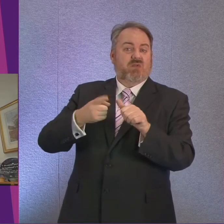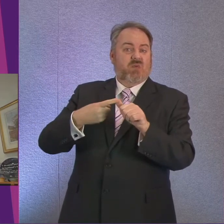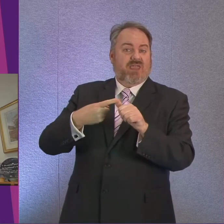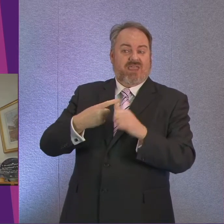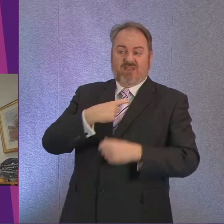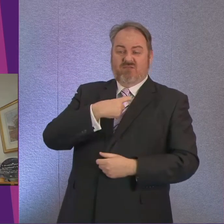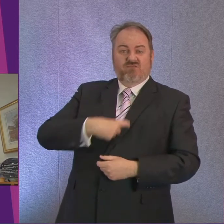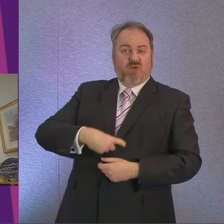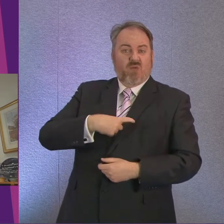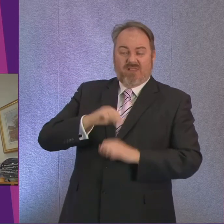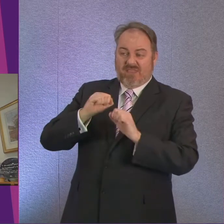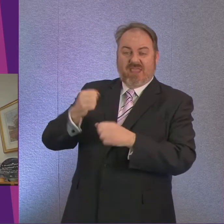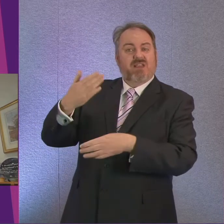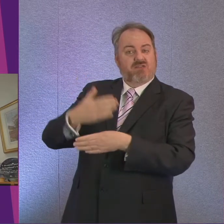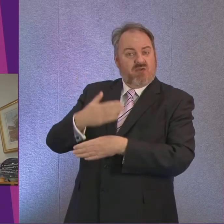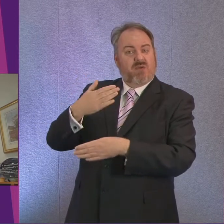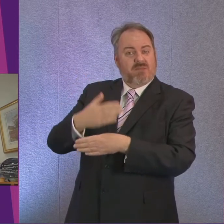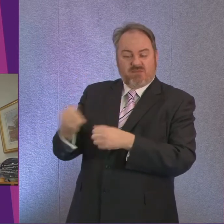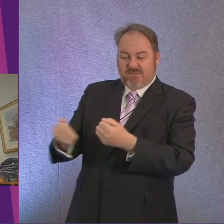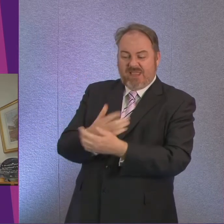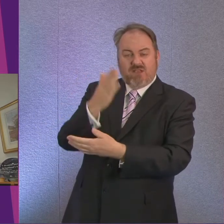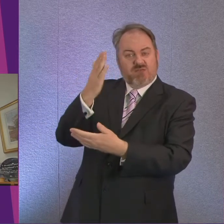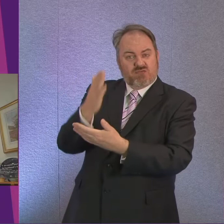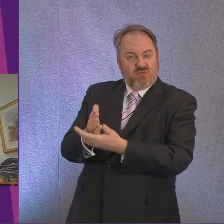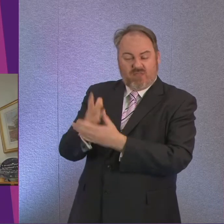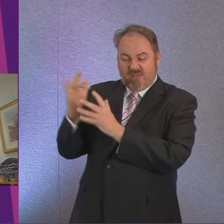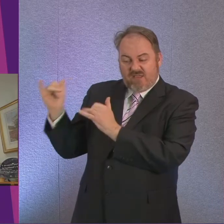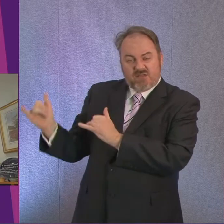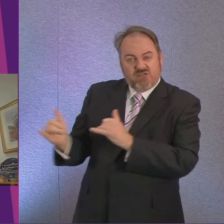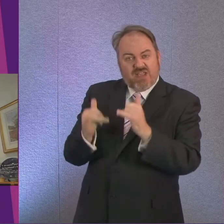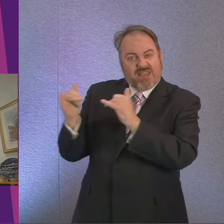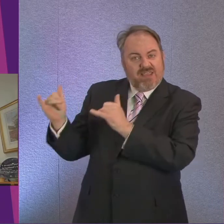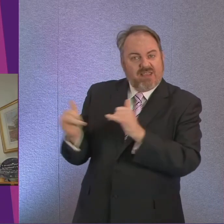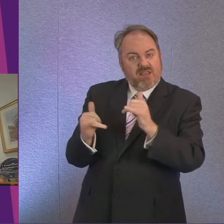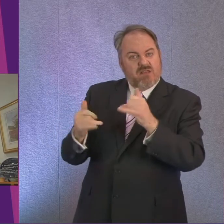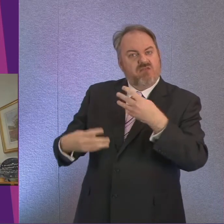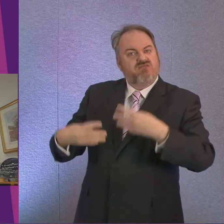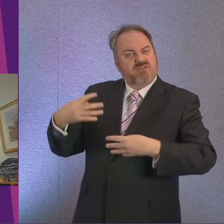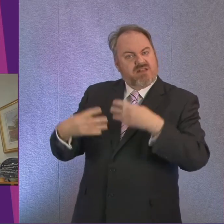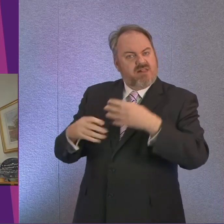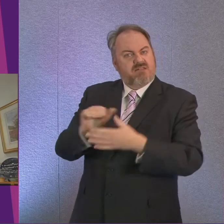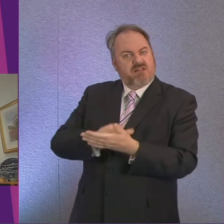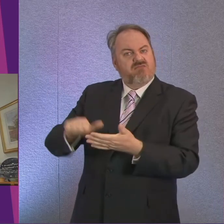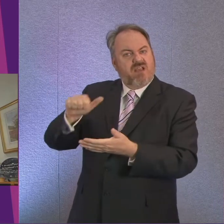process that has to be undertaken, and indeed is taken forward on an annual basis.